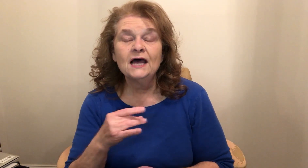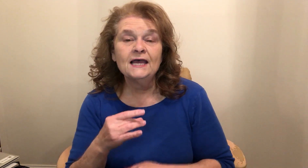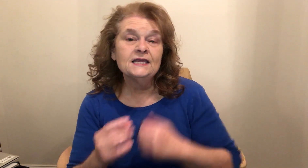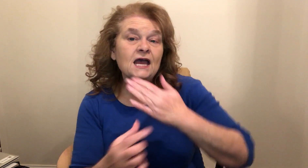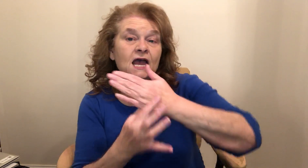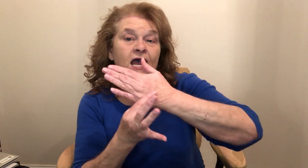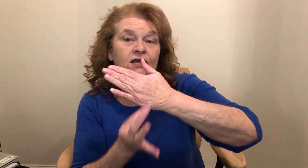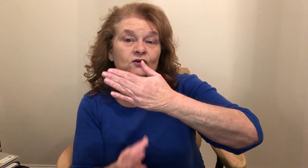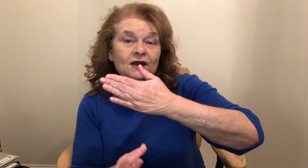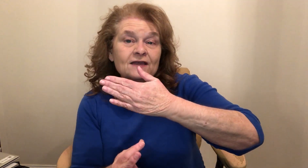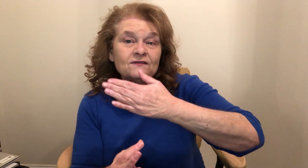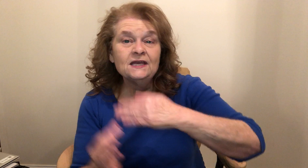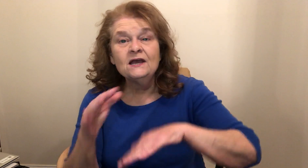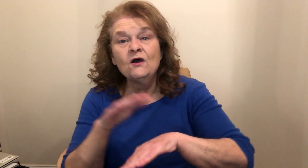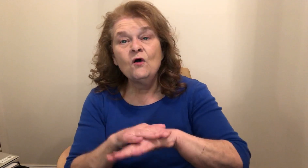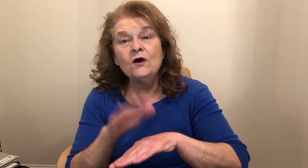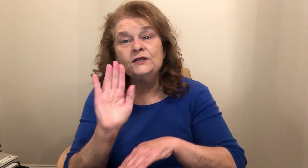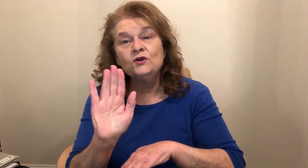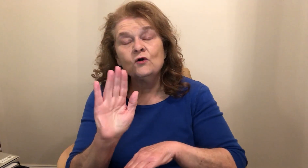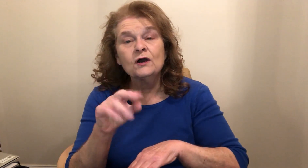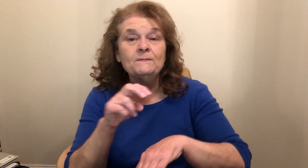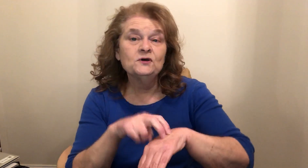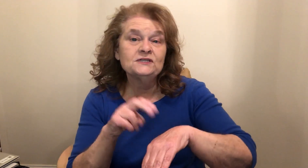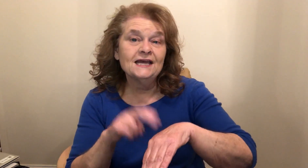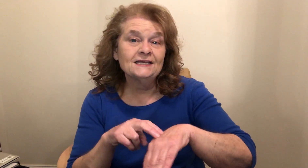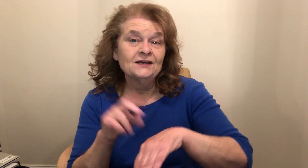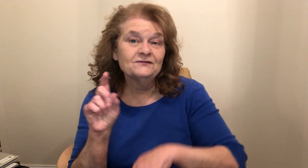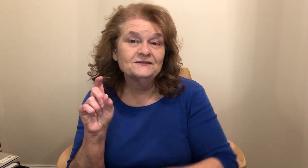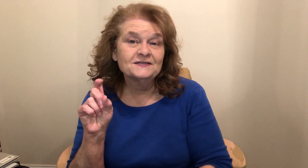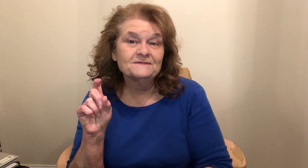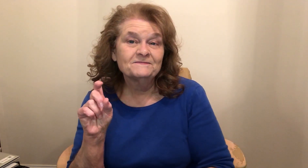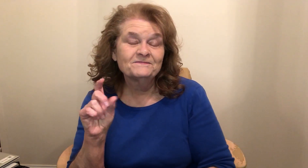like gravy on your potatoes?